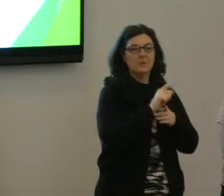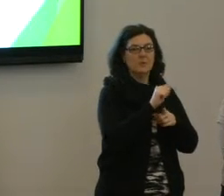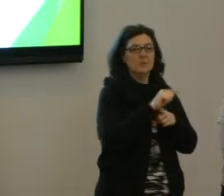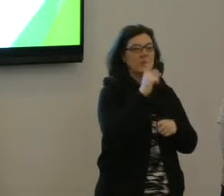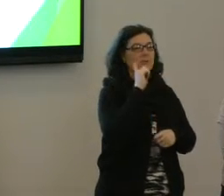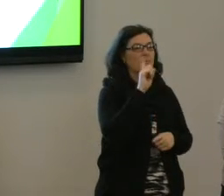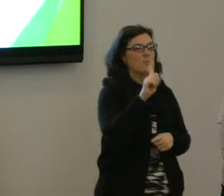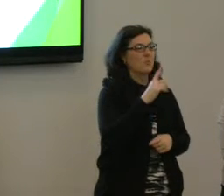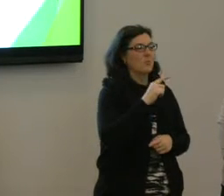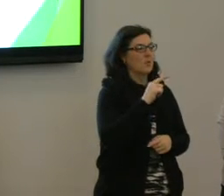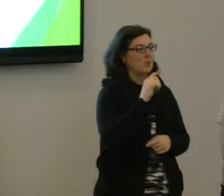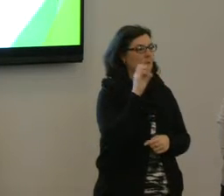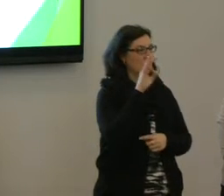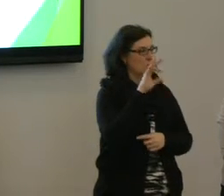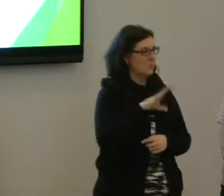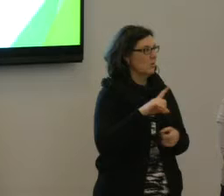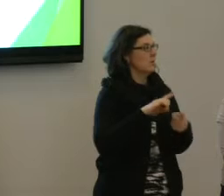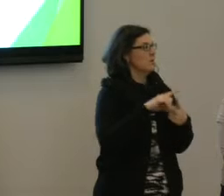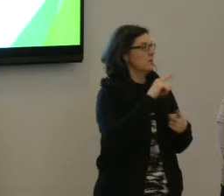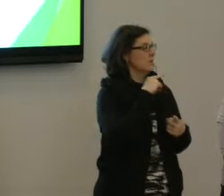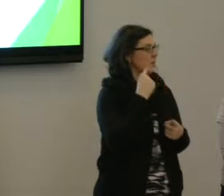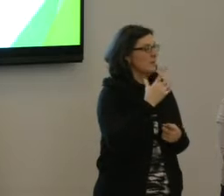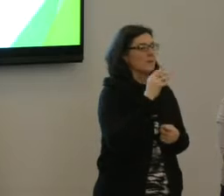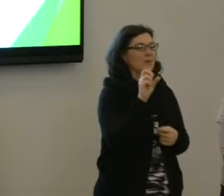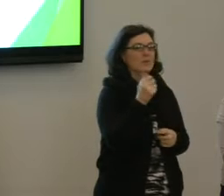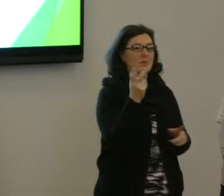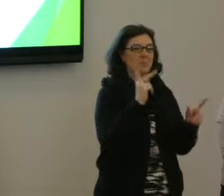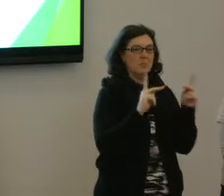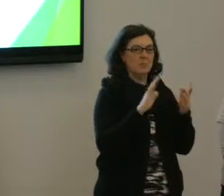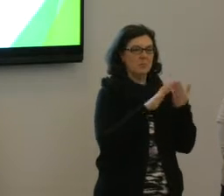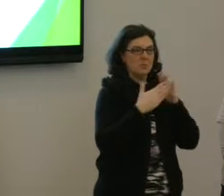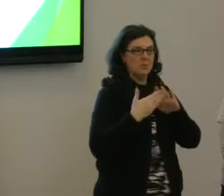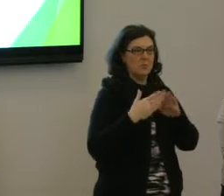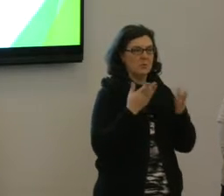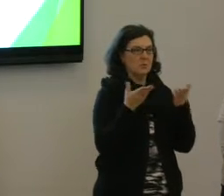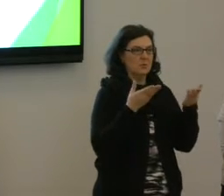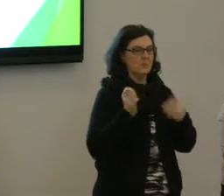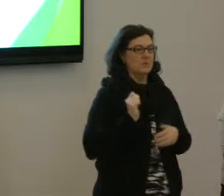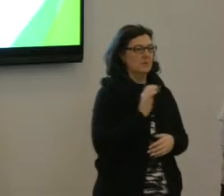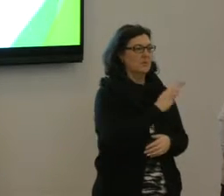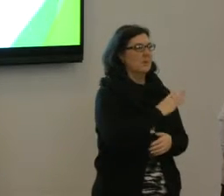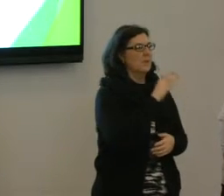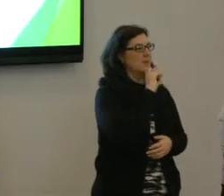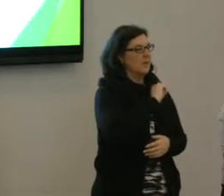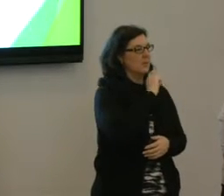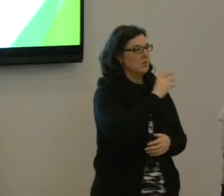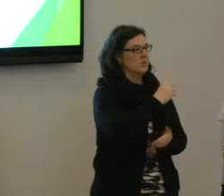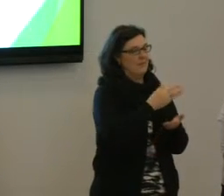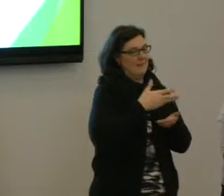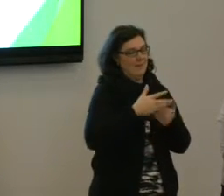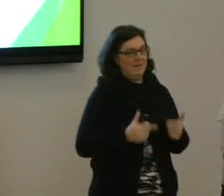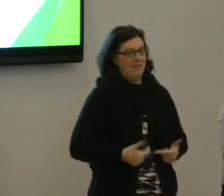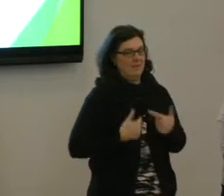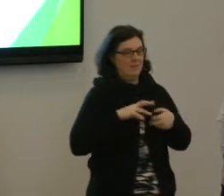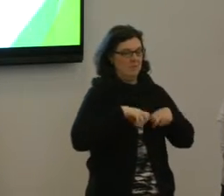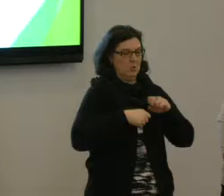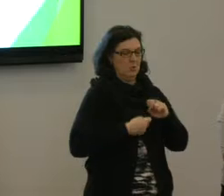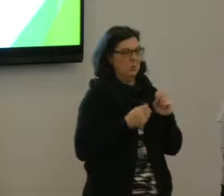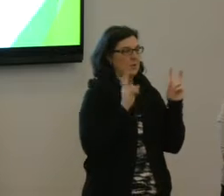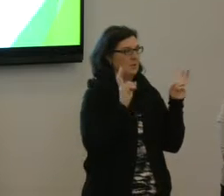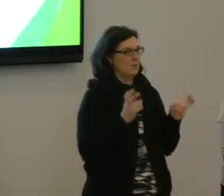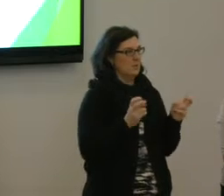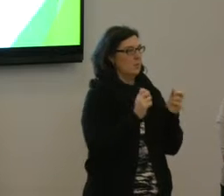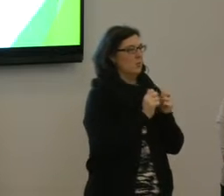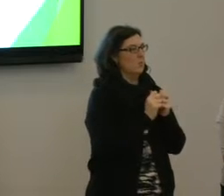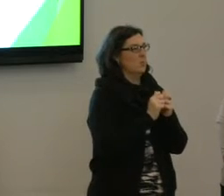clergy, chaplains, seminarians, and community services staff, aging and end of life and grief issues in